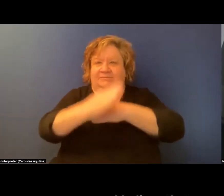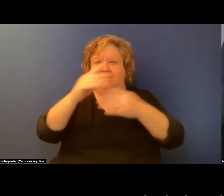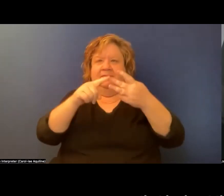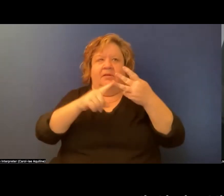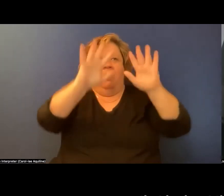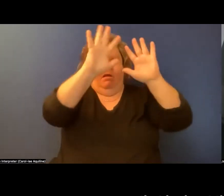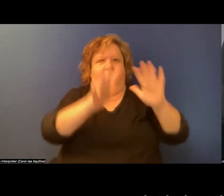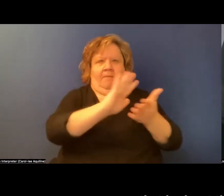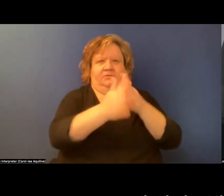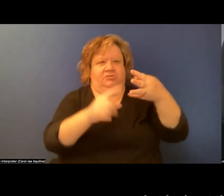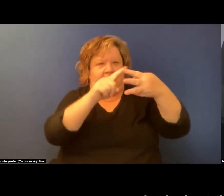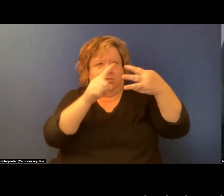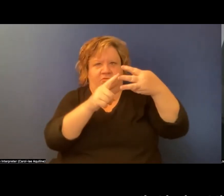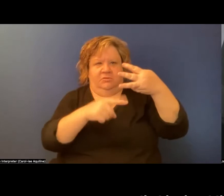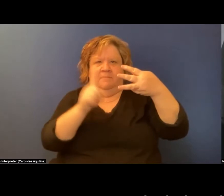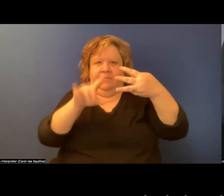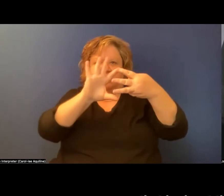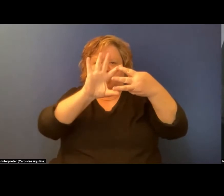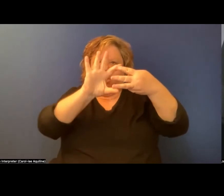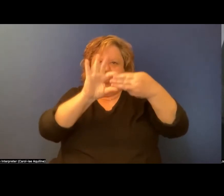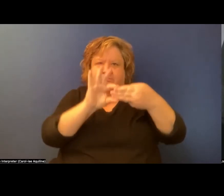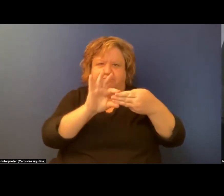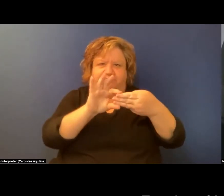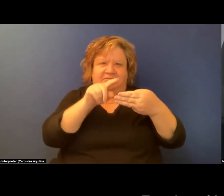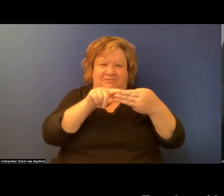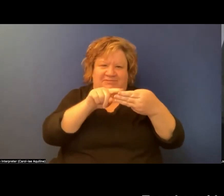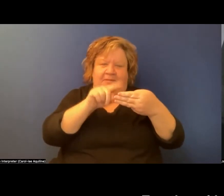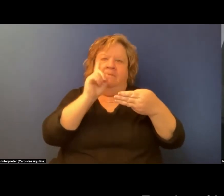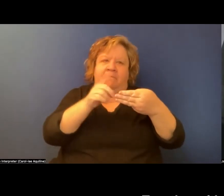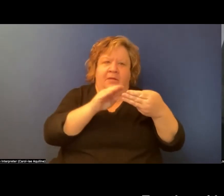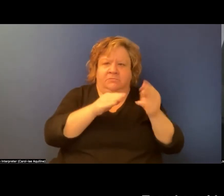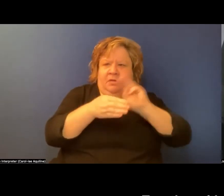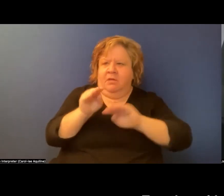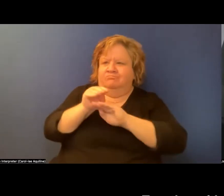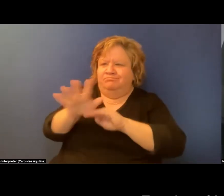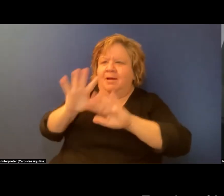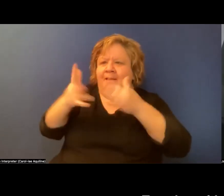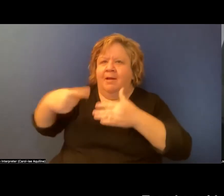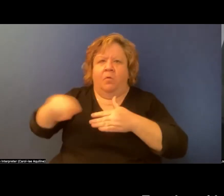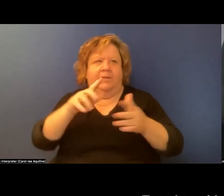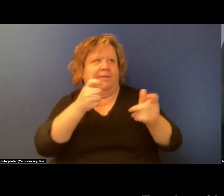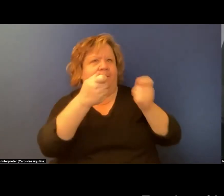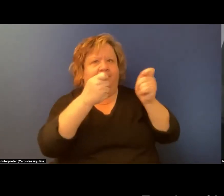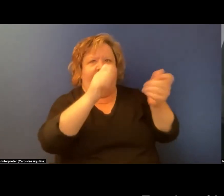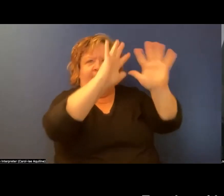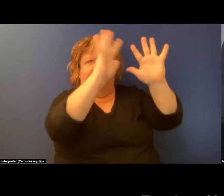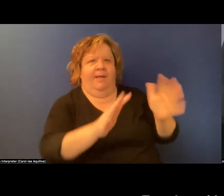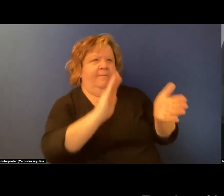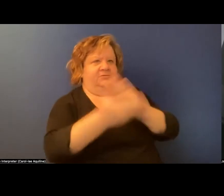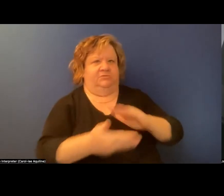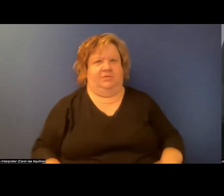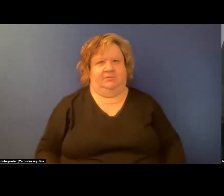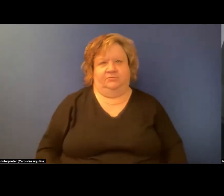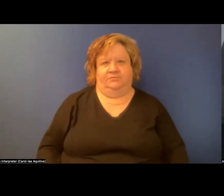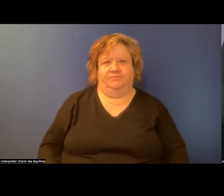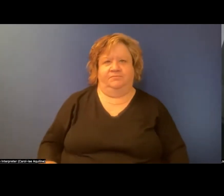climate action that looks at the crossroads of inequalities. Together with our partners, Finland is advocating for this approach